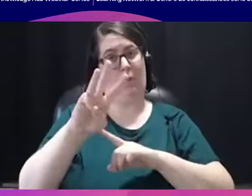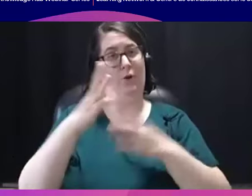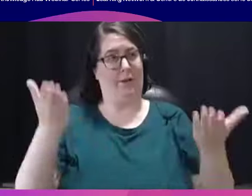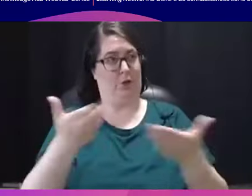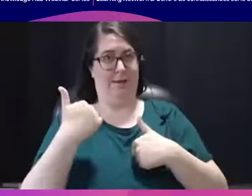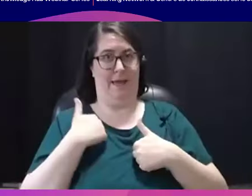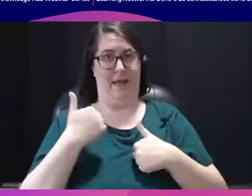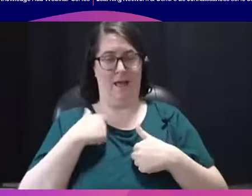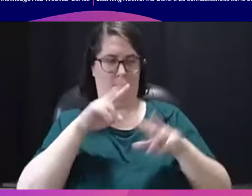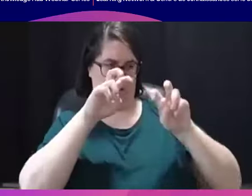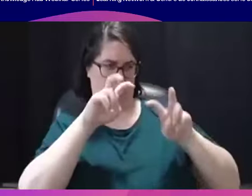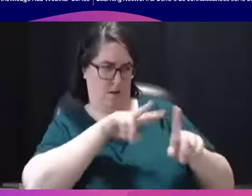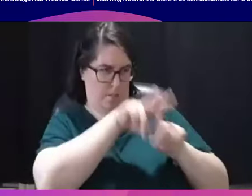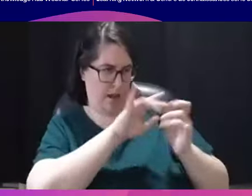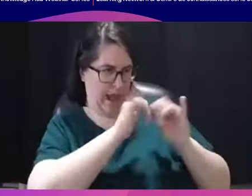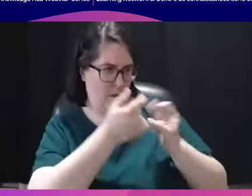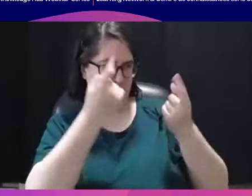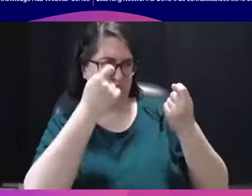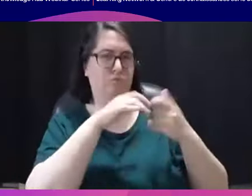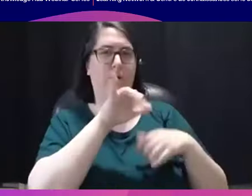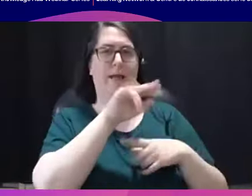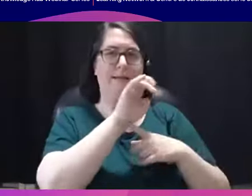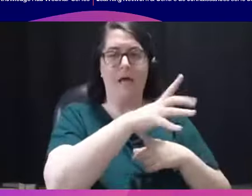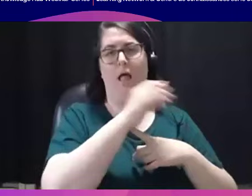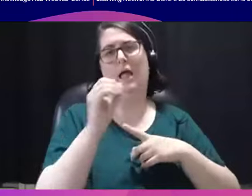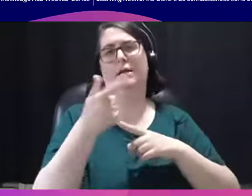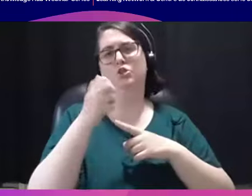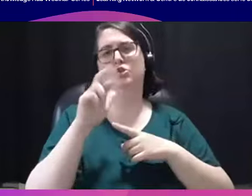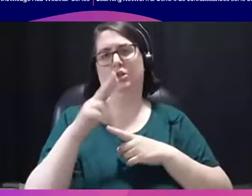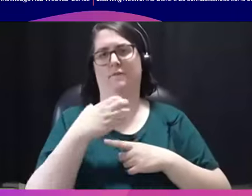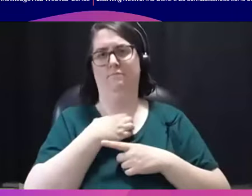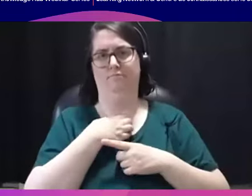we understand incel and gender threat within our current frameworks.